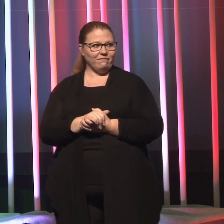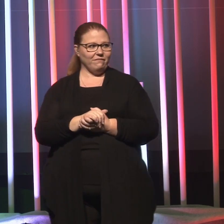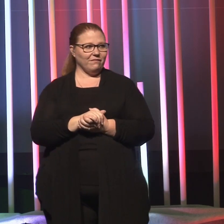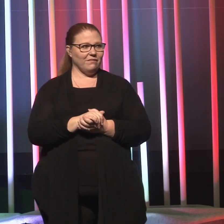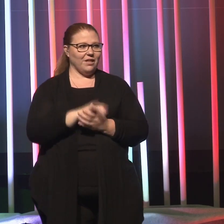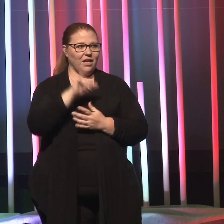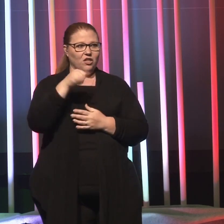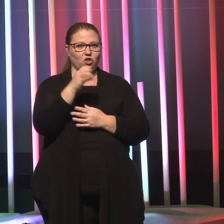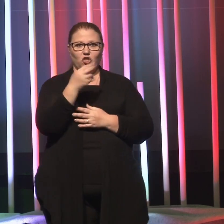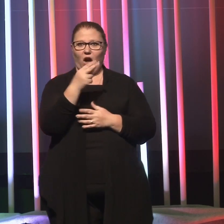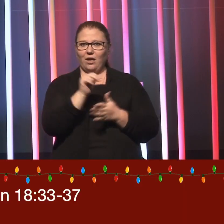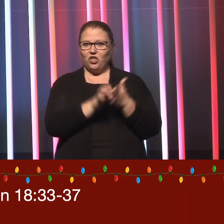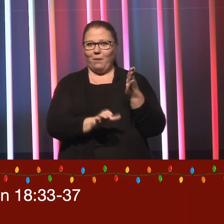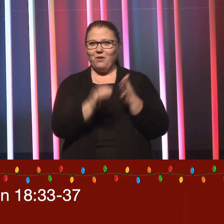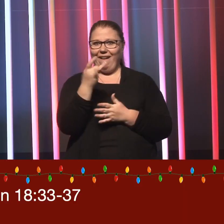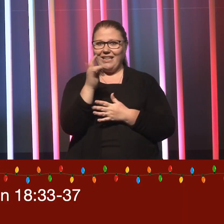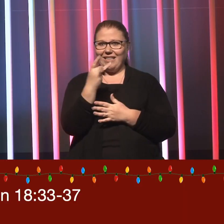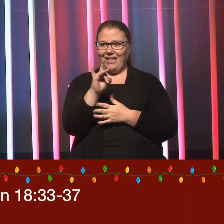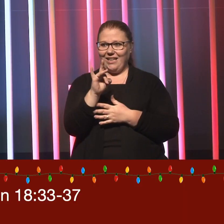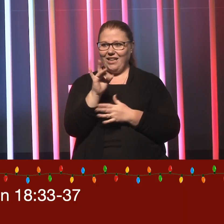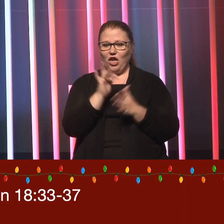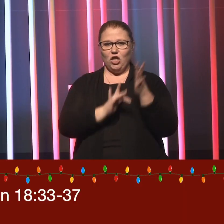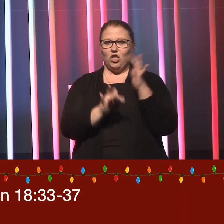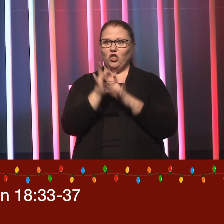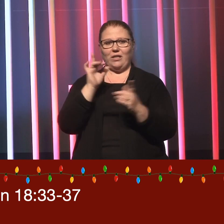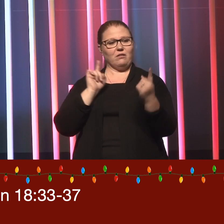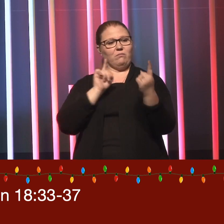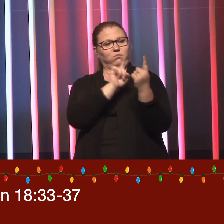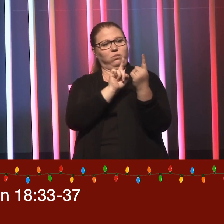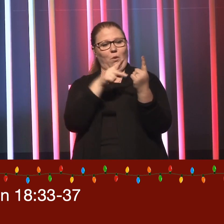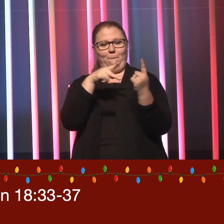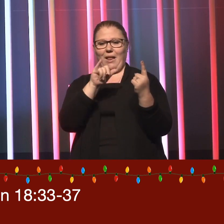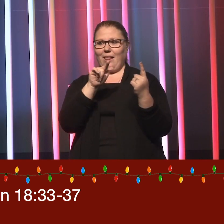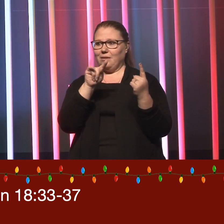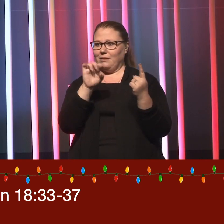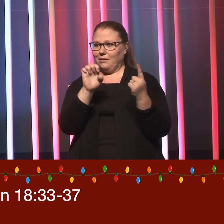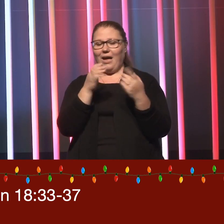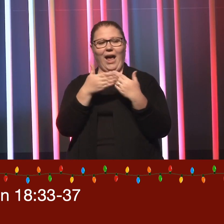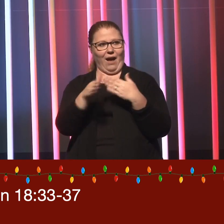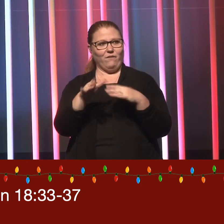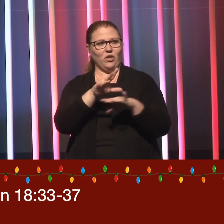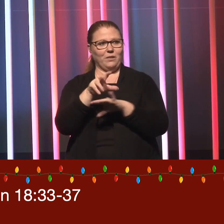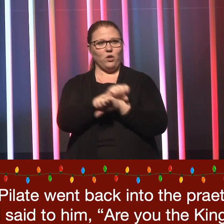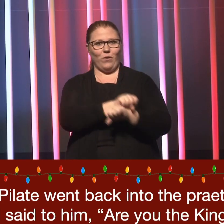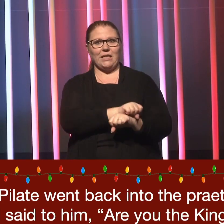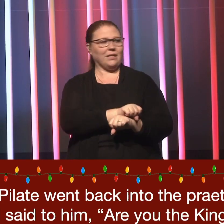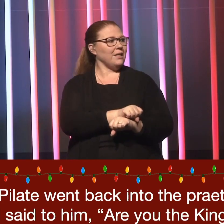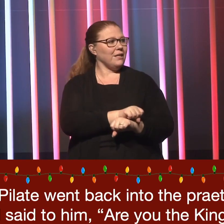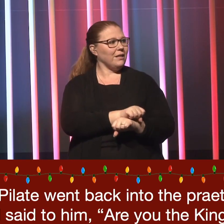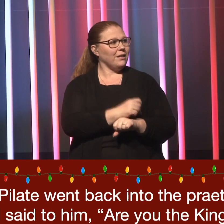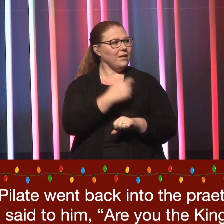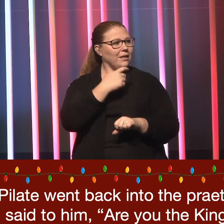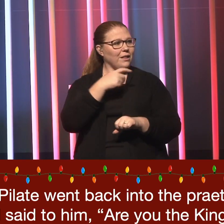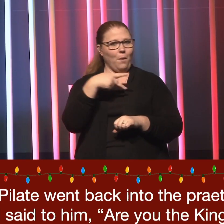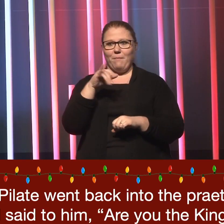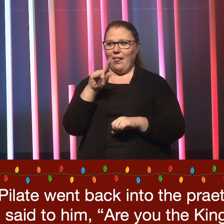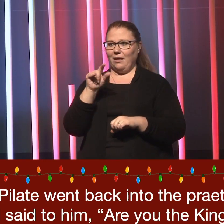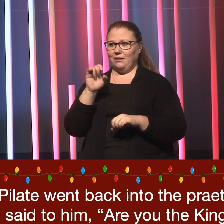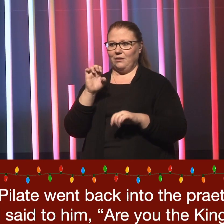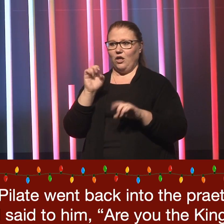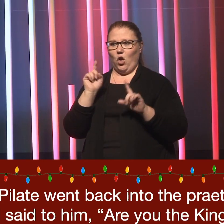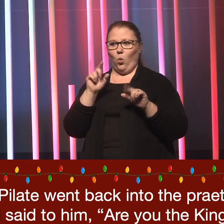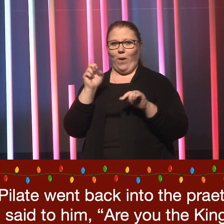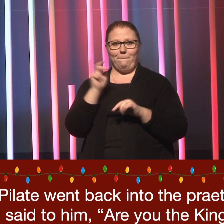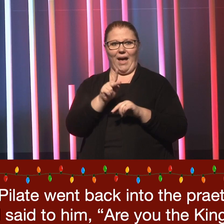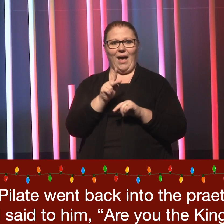In John 18, we have the scene of Jesus before Pontius Pilate, after he's been arrested. It says that Pilate went back into the praetorium and